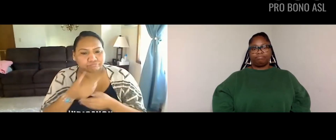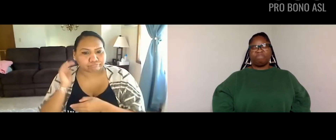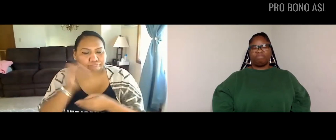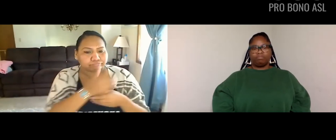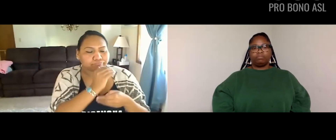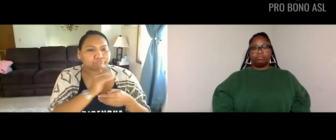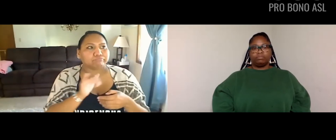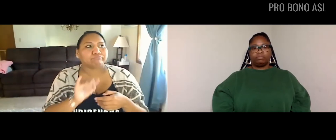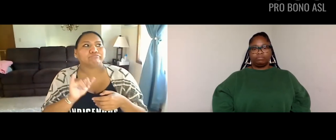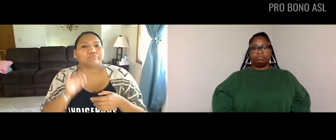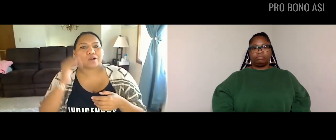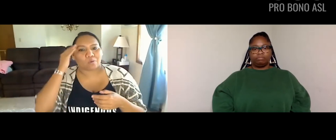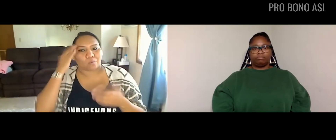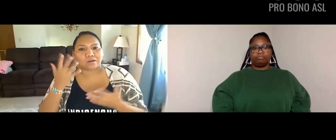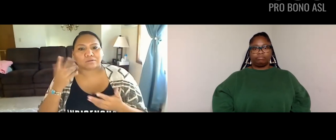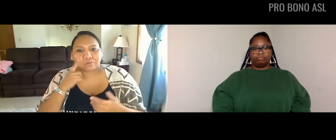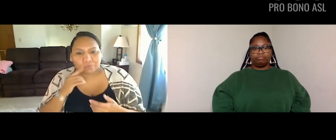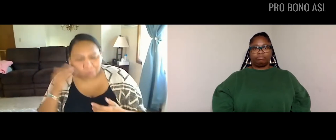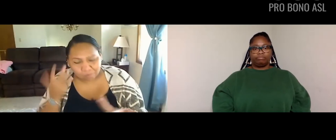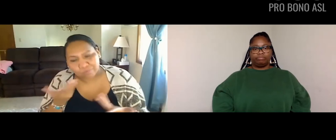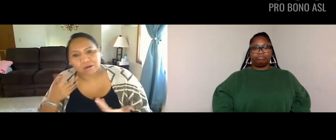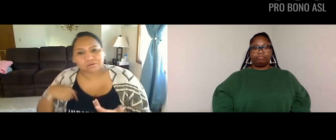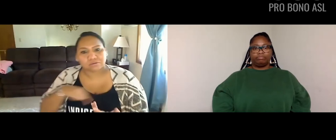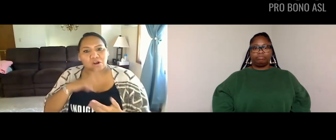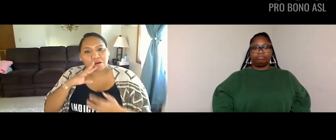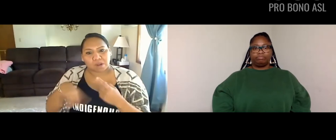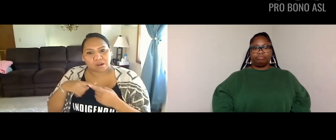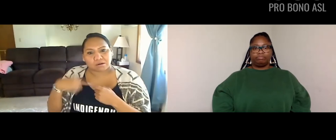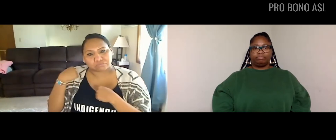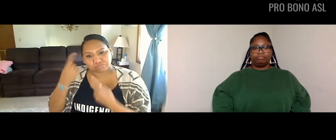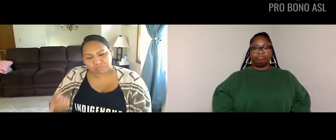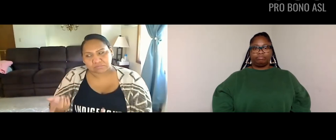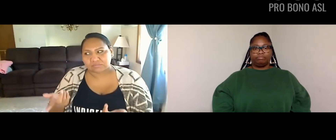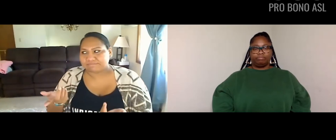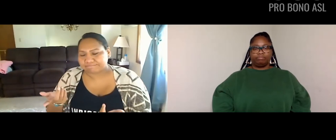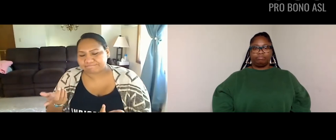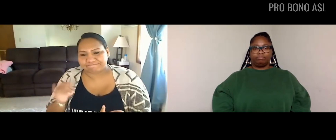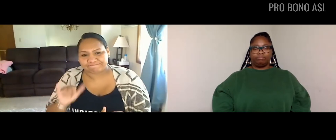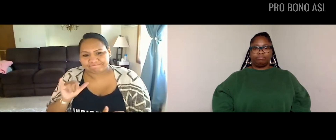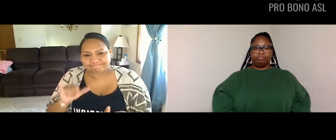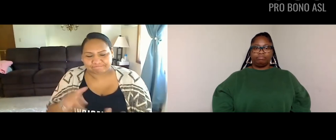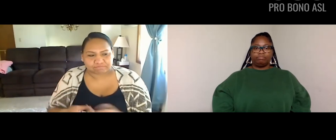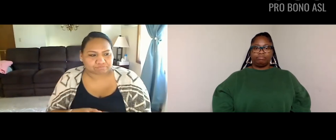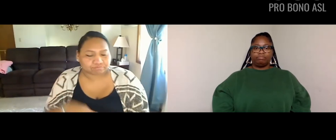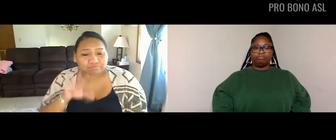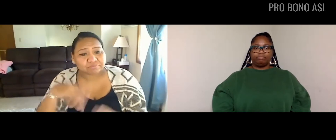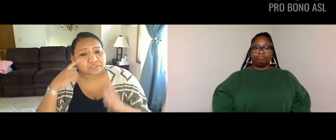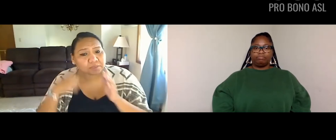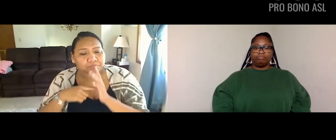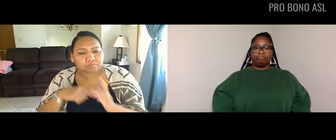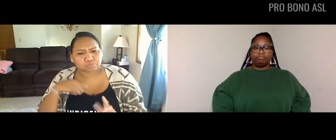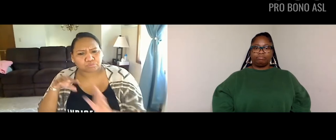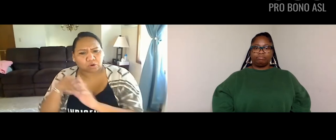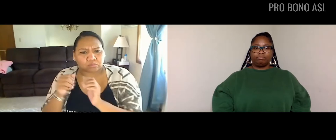us after seeing what's happened. I hope their eyes are open to what we've been saying, what we've